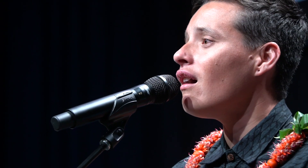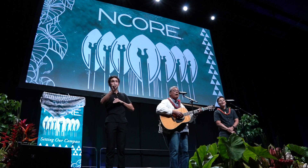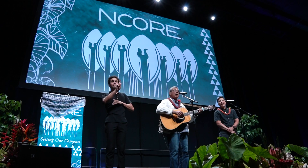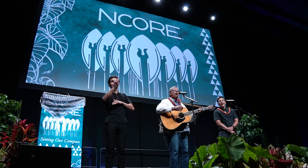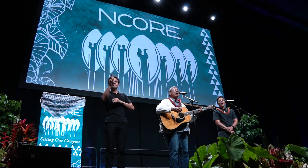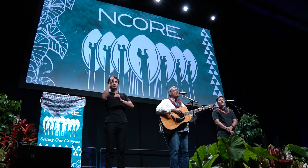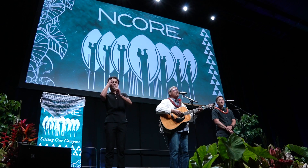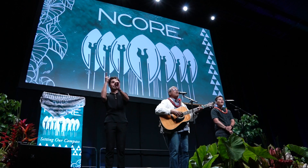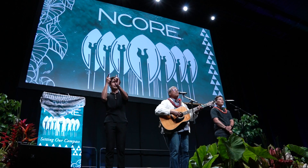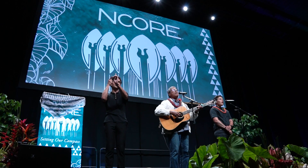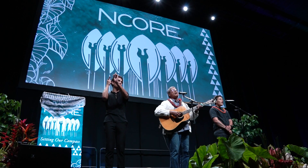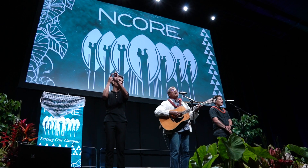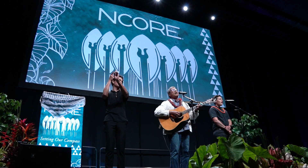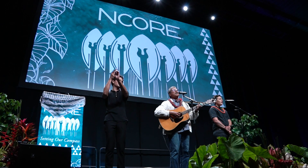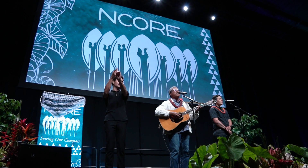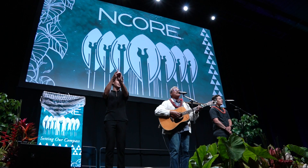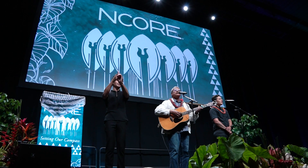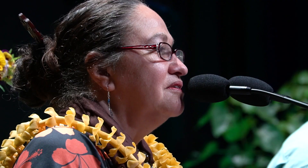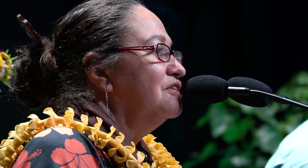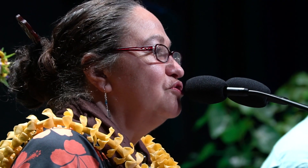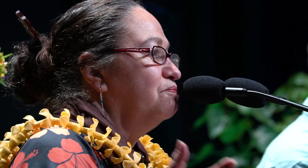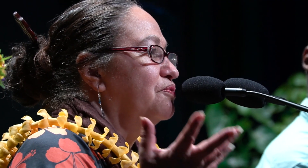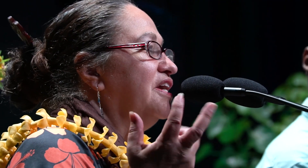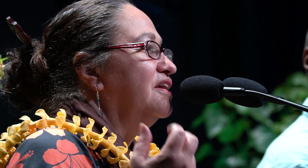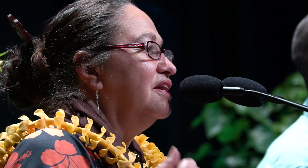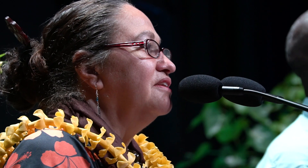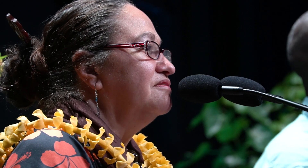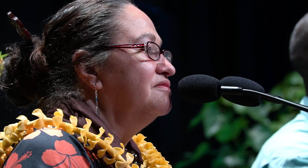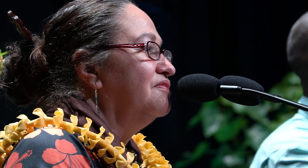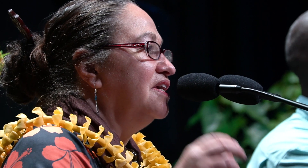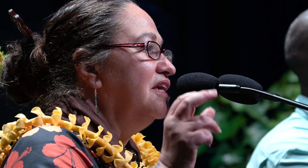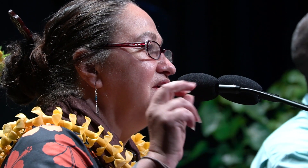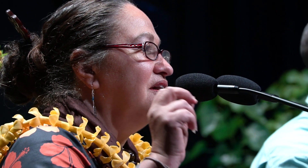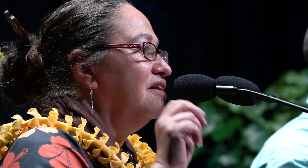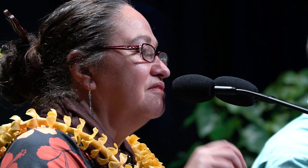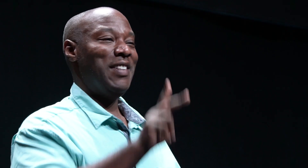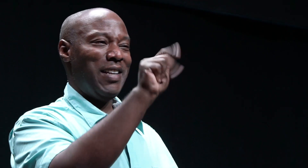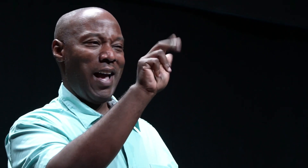On the island, we do it island style.